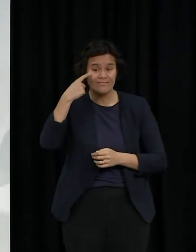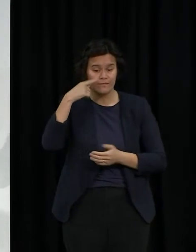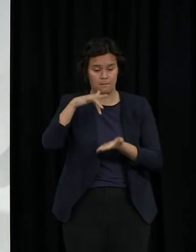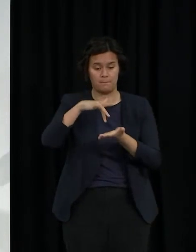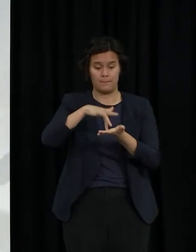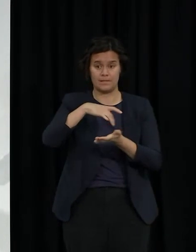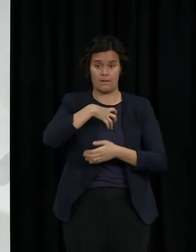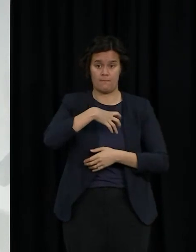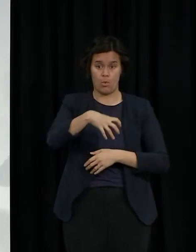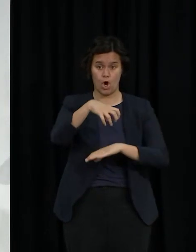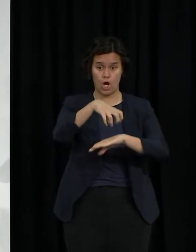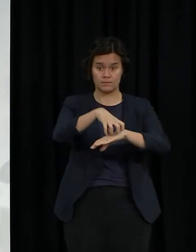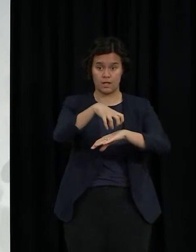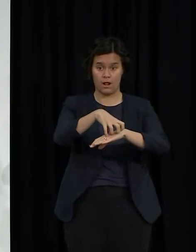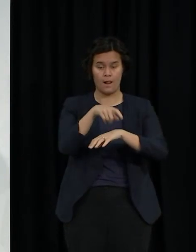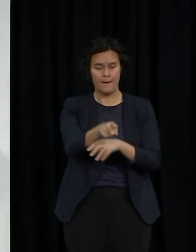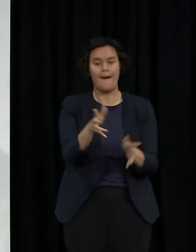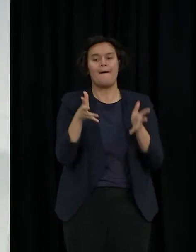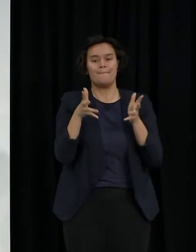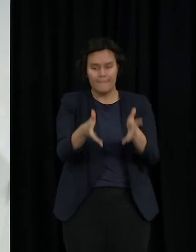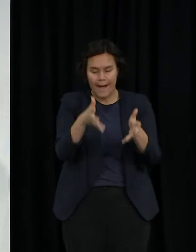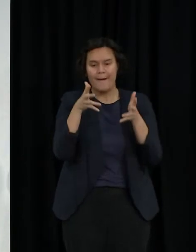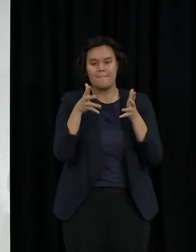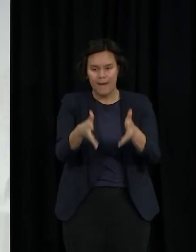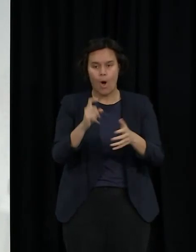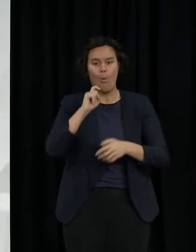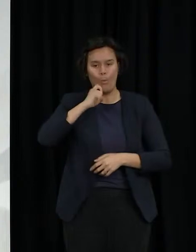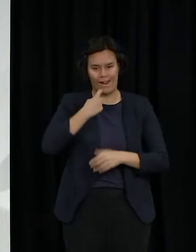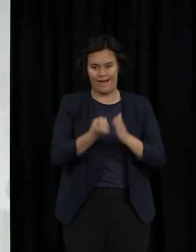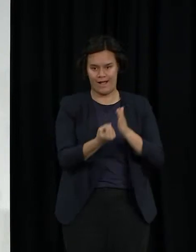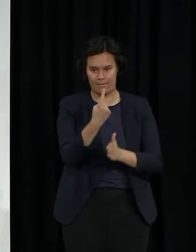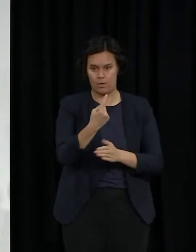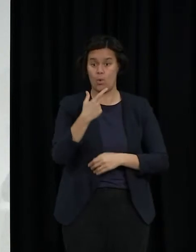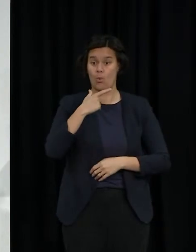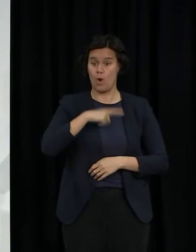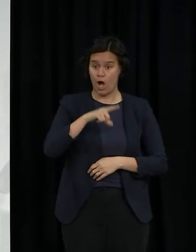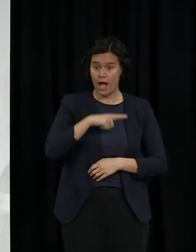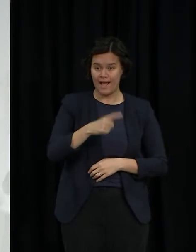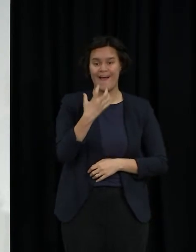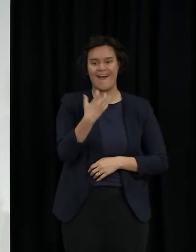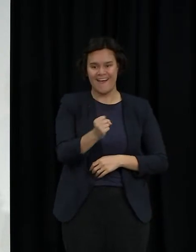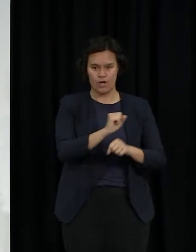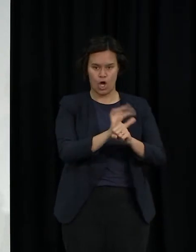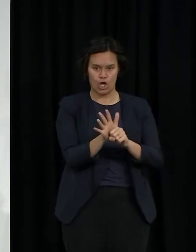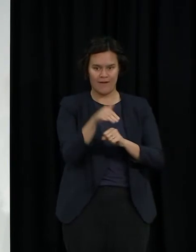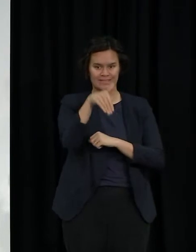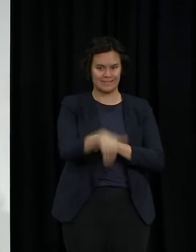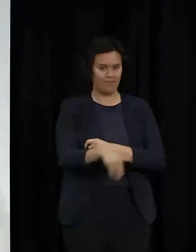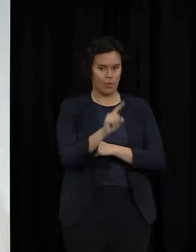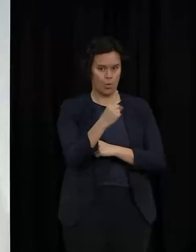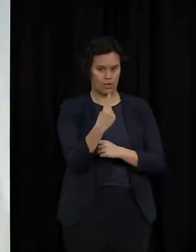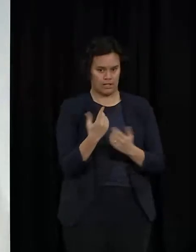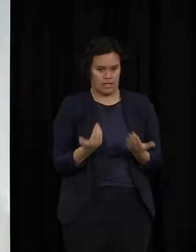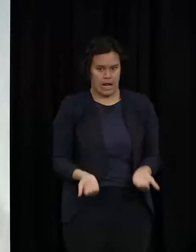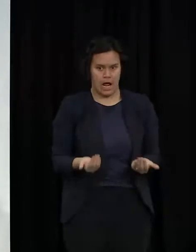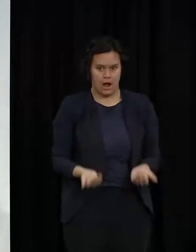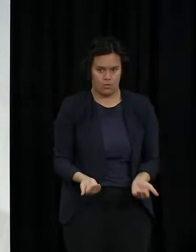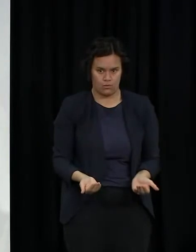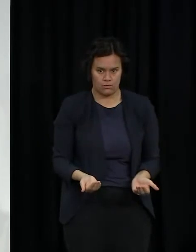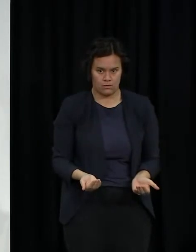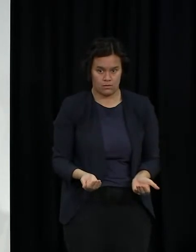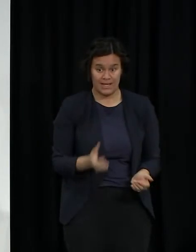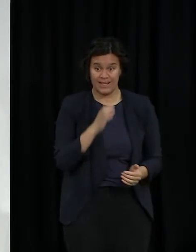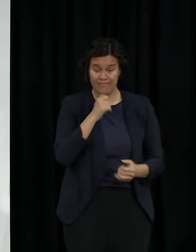specifically, Middlemore is the hospital that services the communities where this outbreak has been concentrated in. Some people